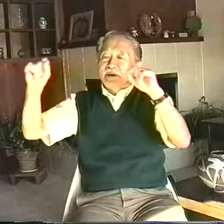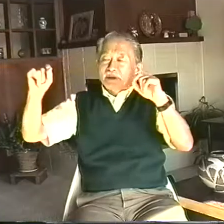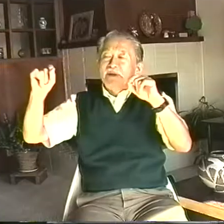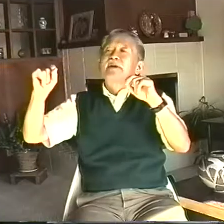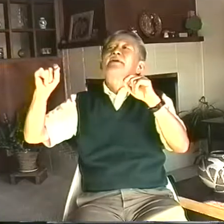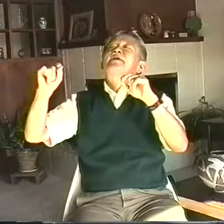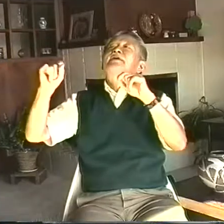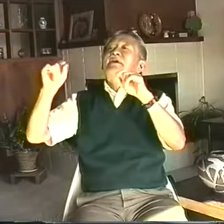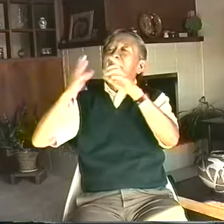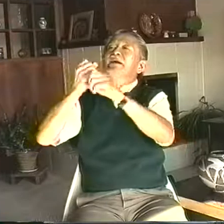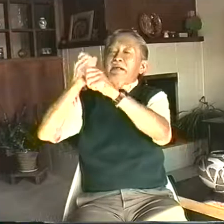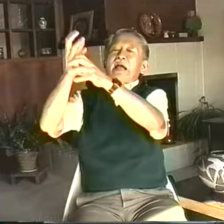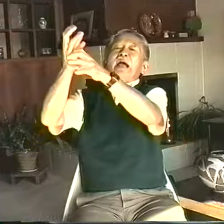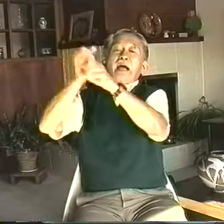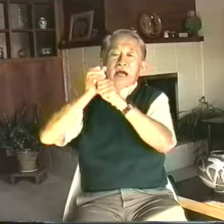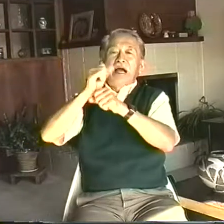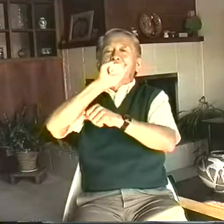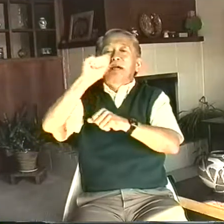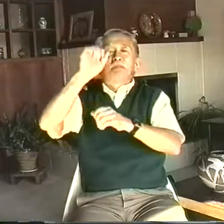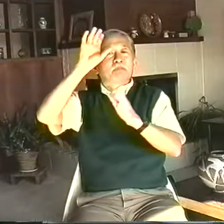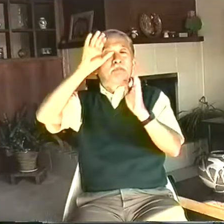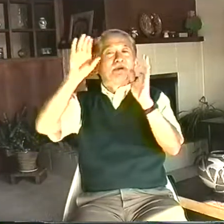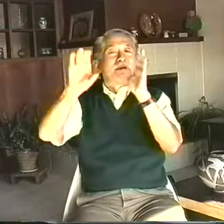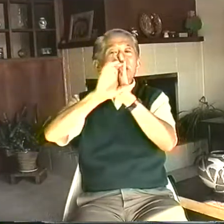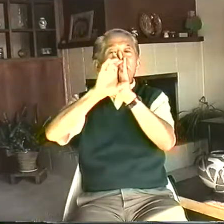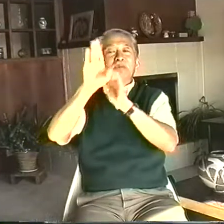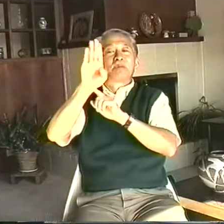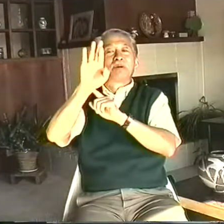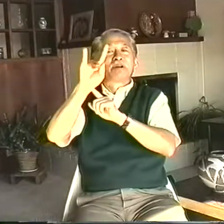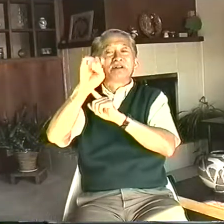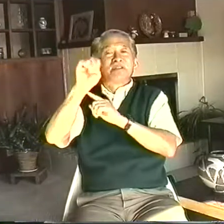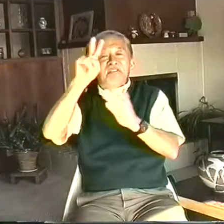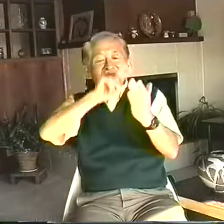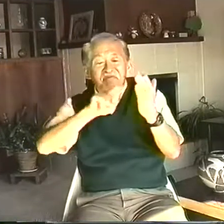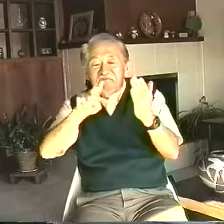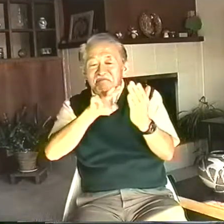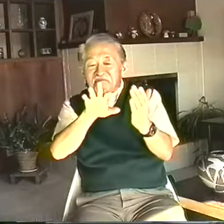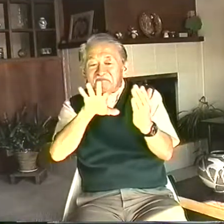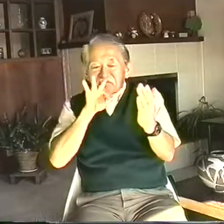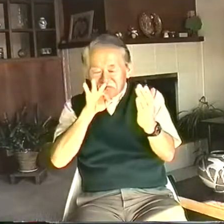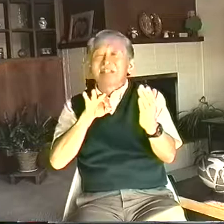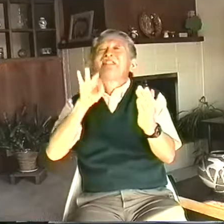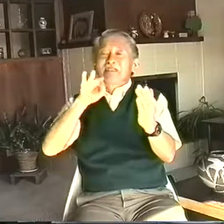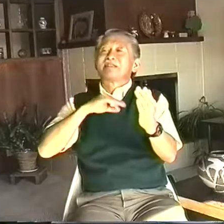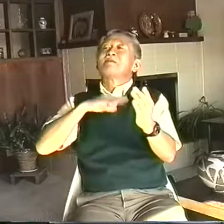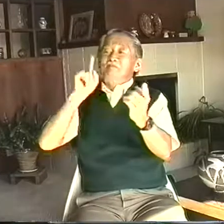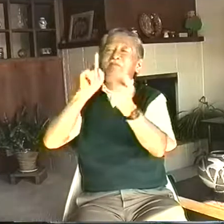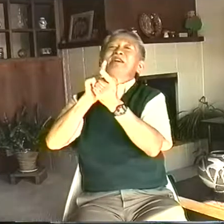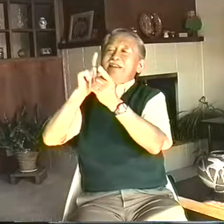And when it was time for him to seek a bride, contacted his relatives in Japan, and